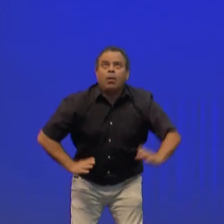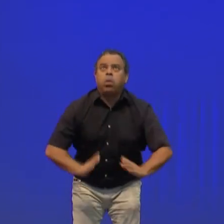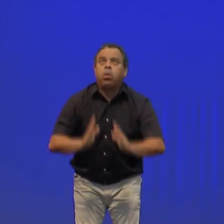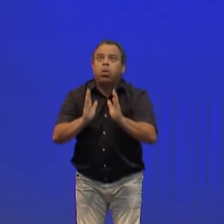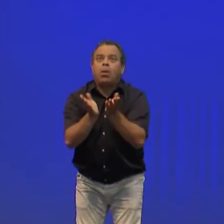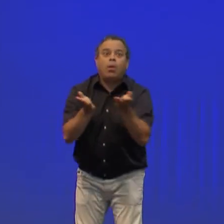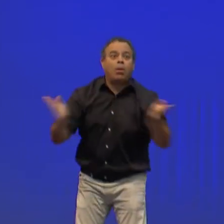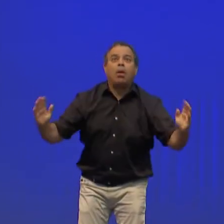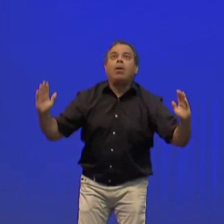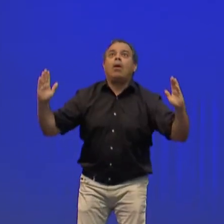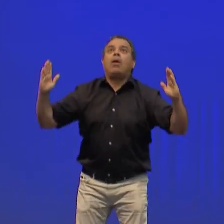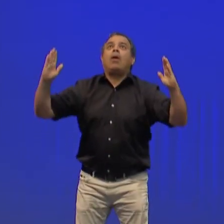1988.